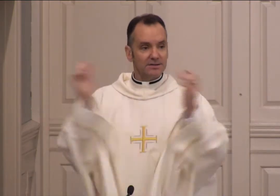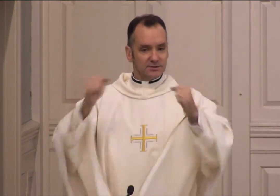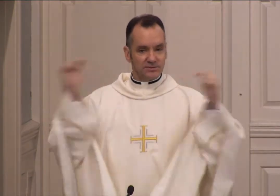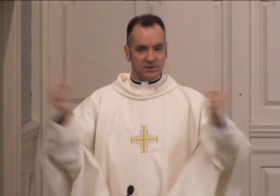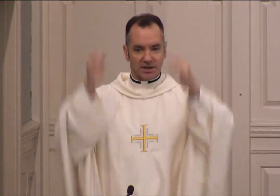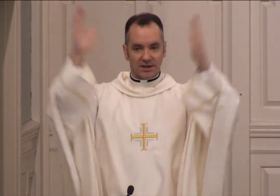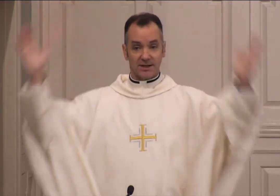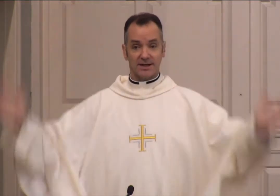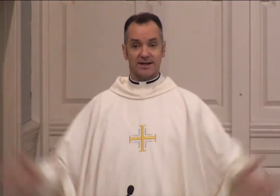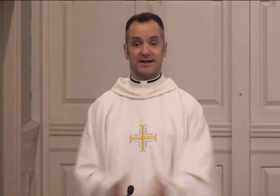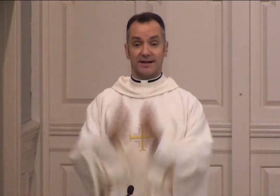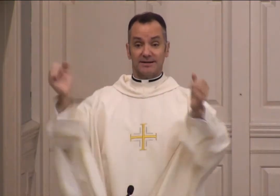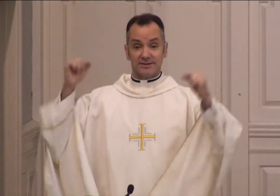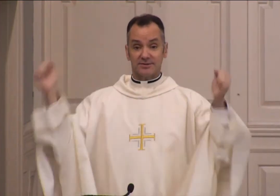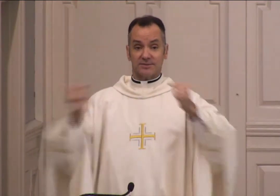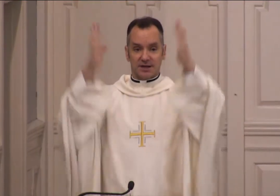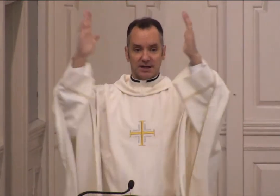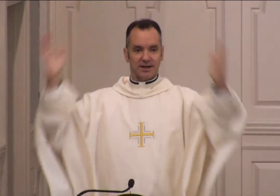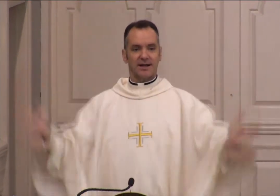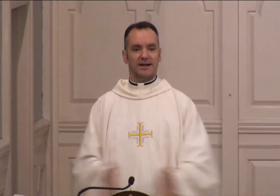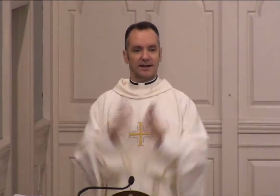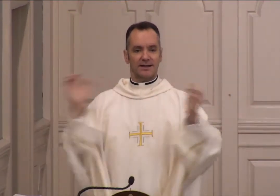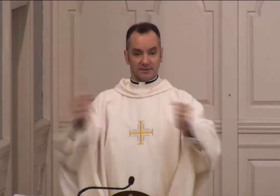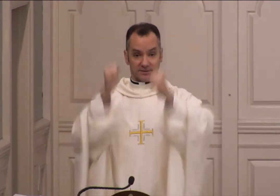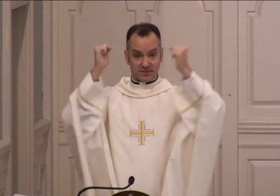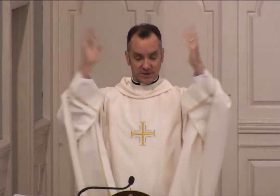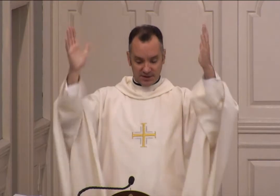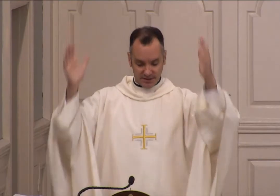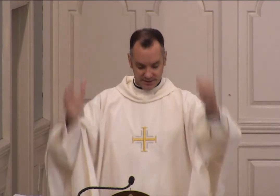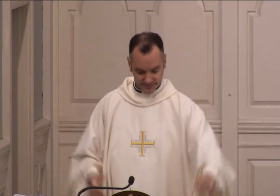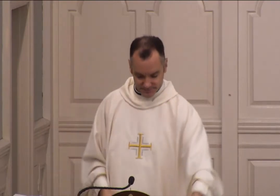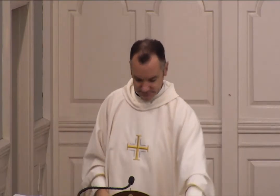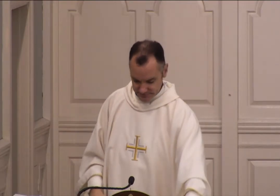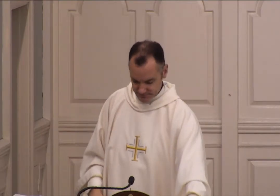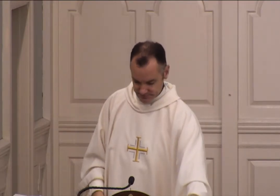Alleluia, alleluia, alleluia.